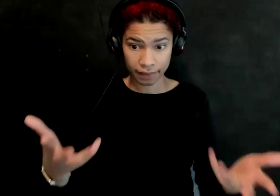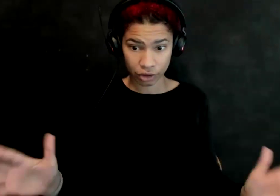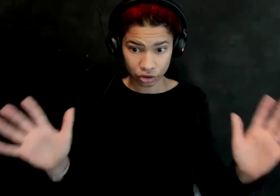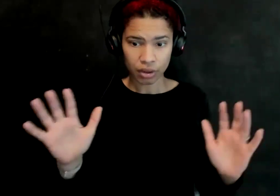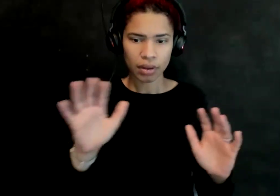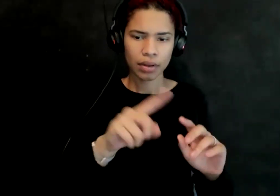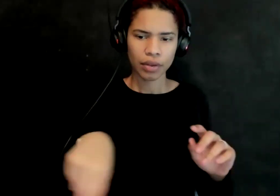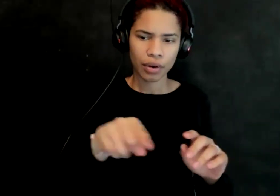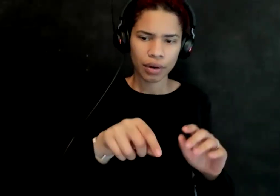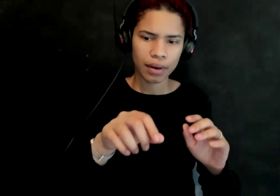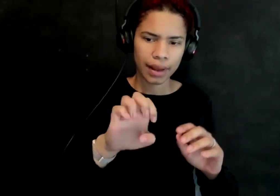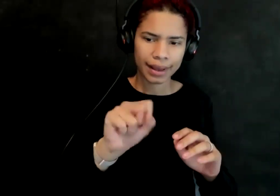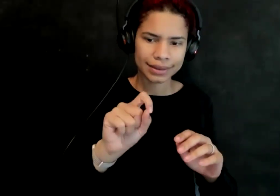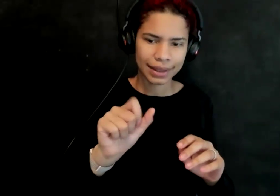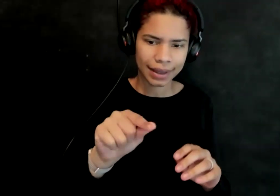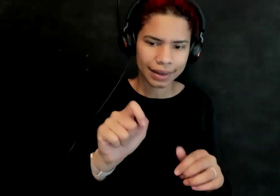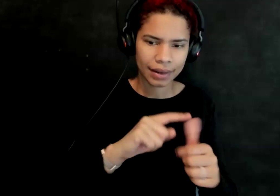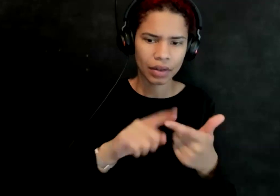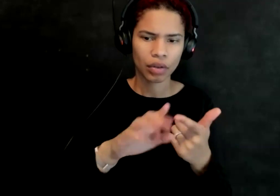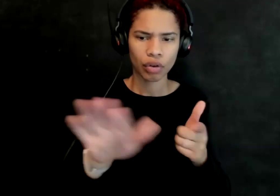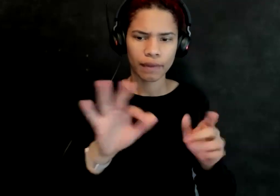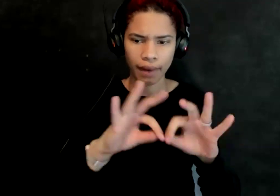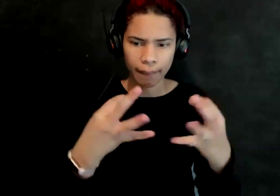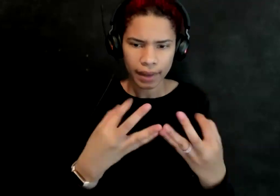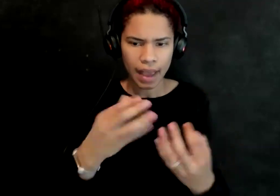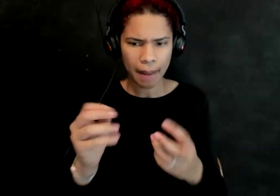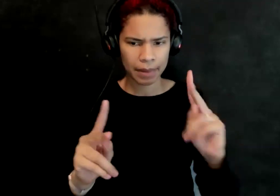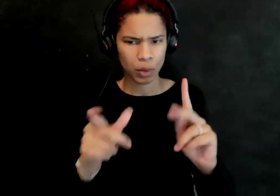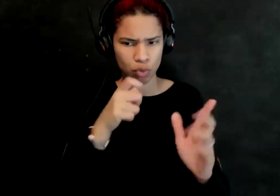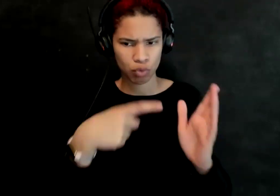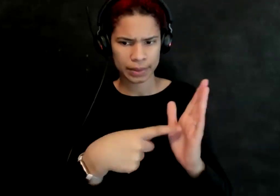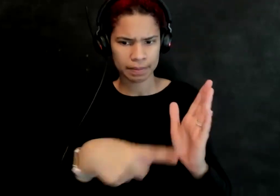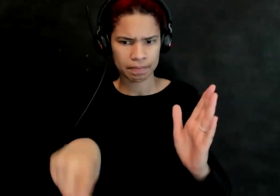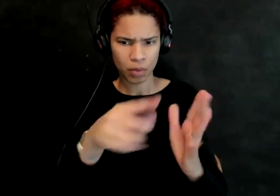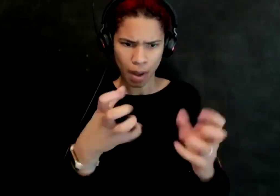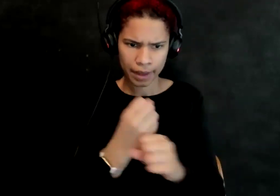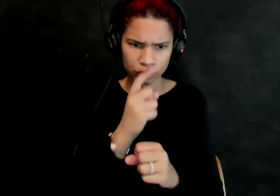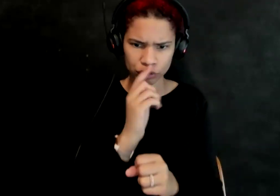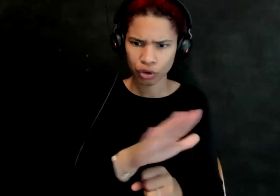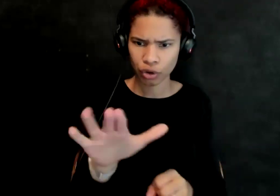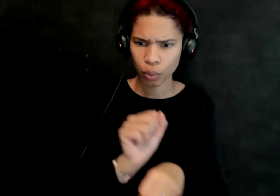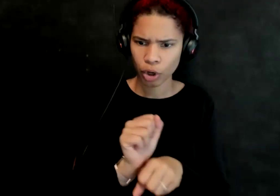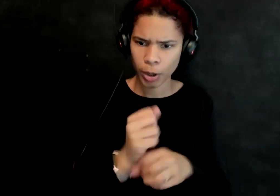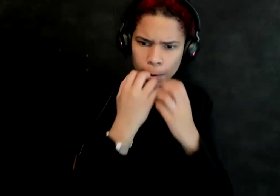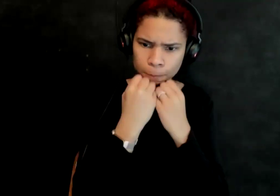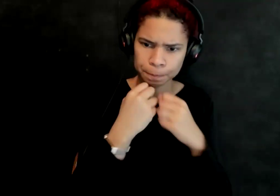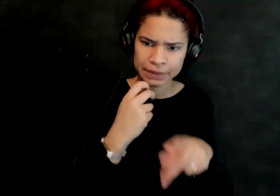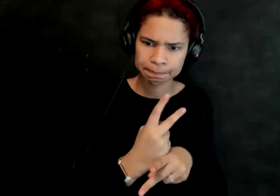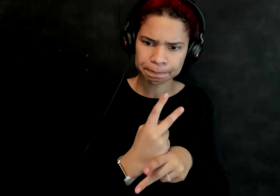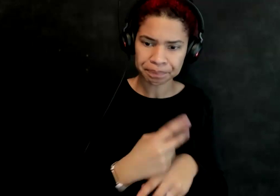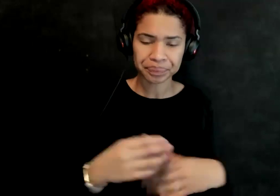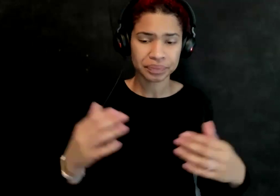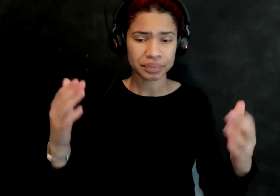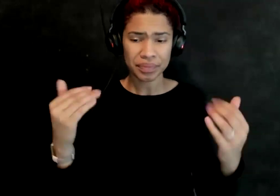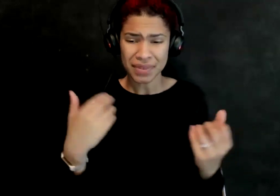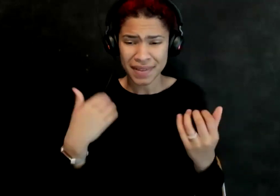them wanted to make sure their work was preserved for posterity. So that's a place you're going to want to look. There's a number of digitized collections, and